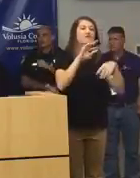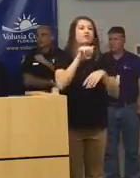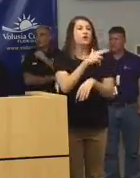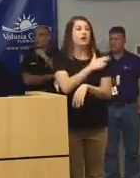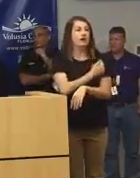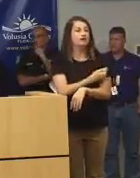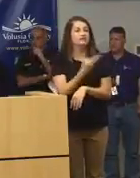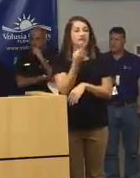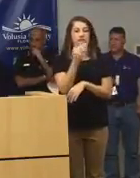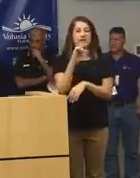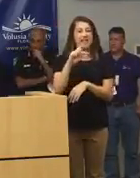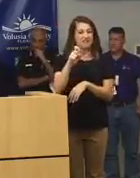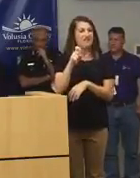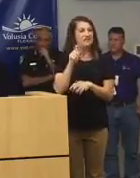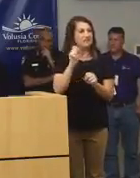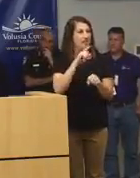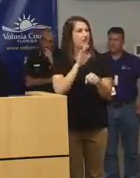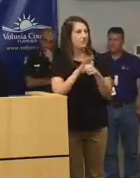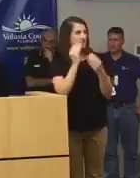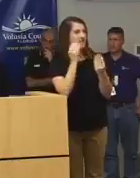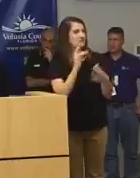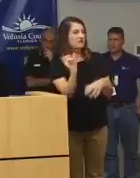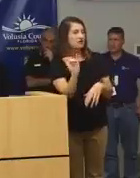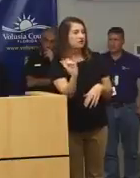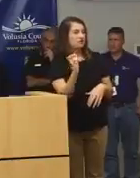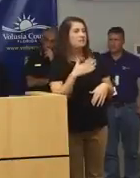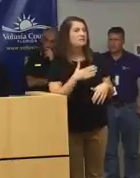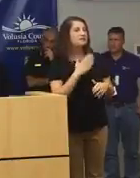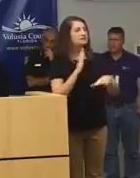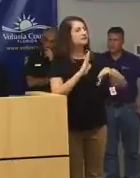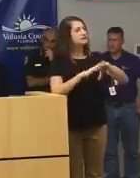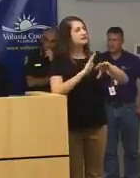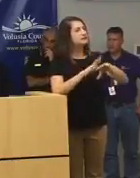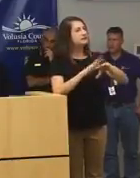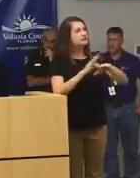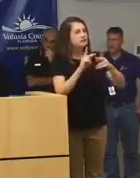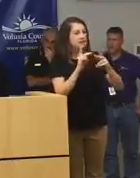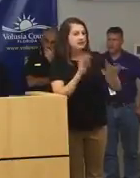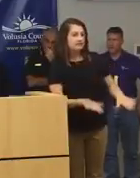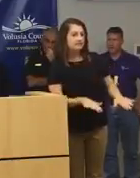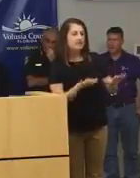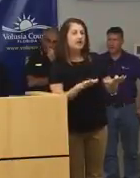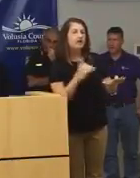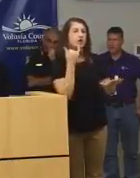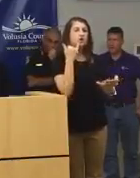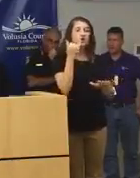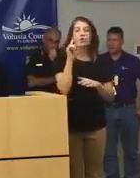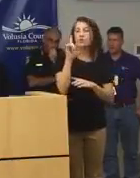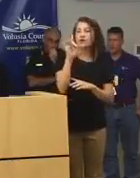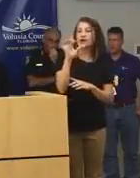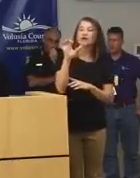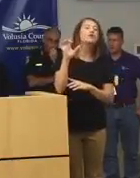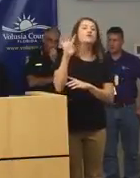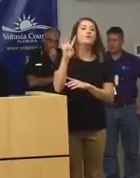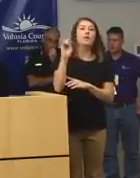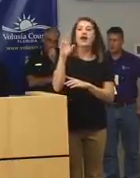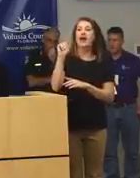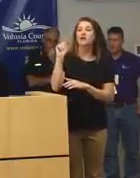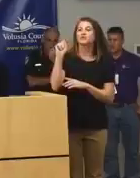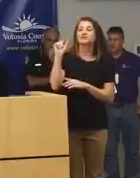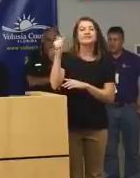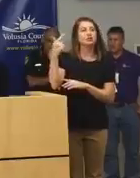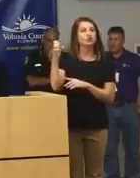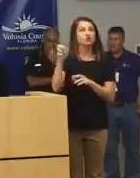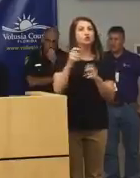and Halifax Health can confirm this. Please exercise caution in flooded areas. Call the 1-800-4OUTAGE for